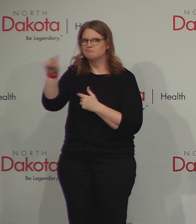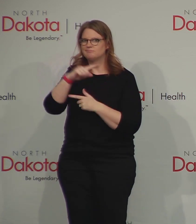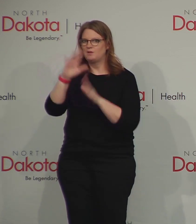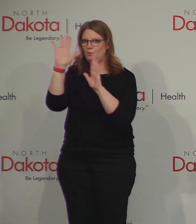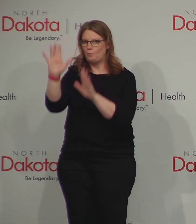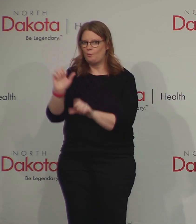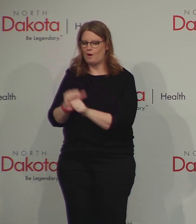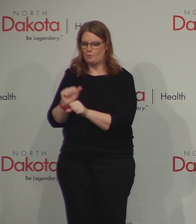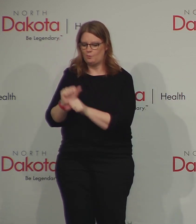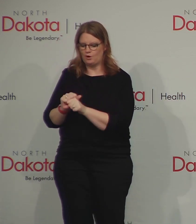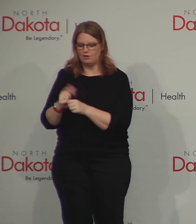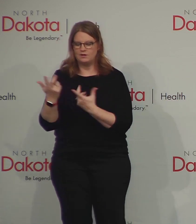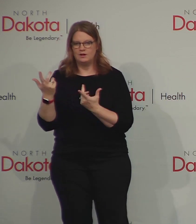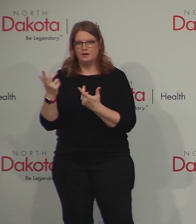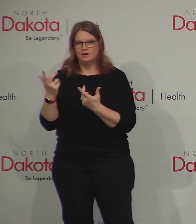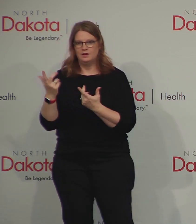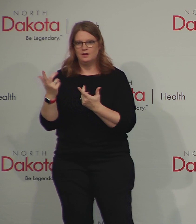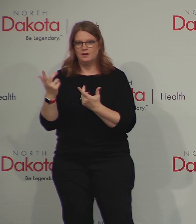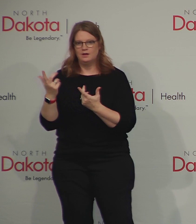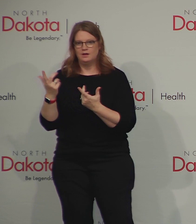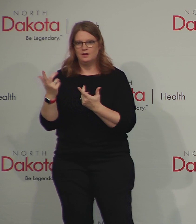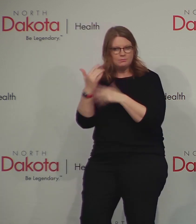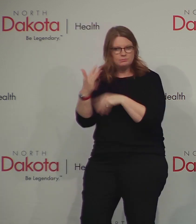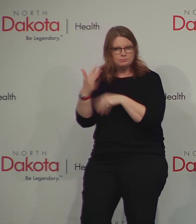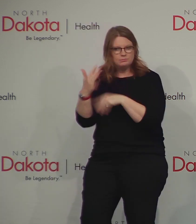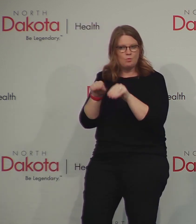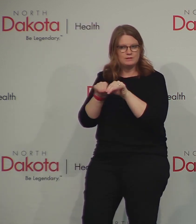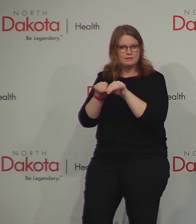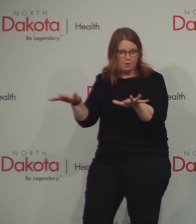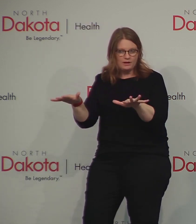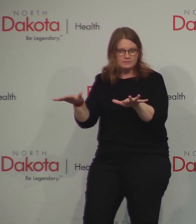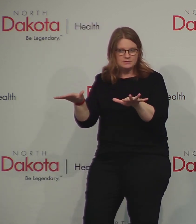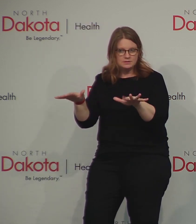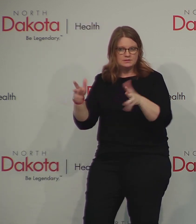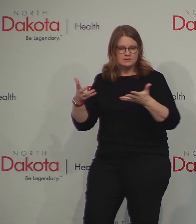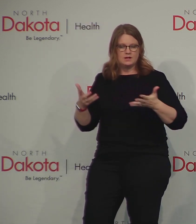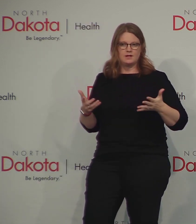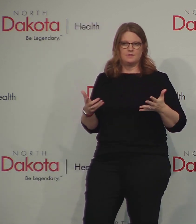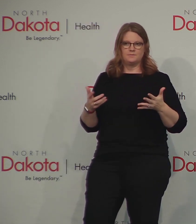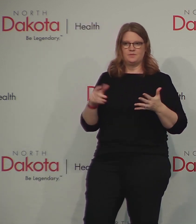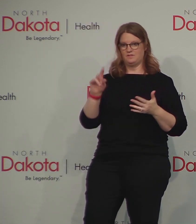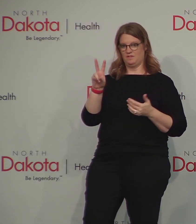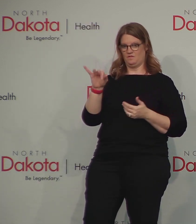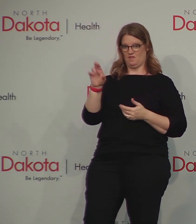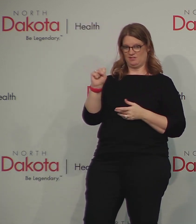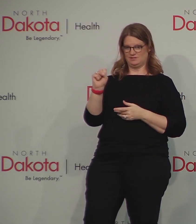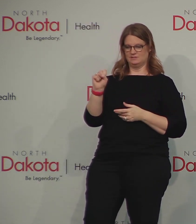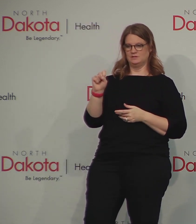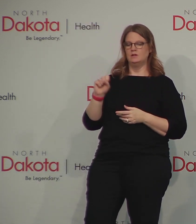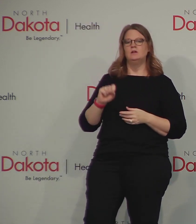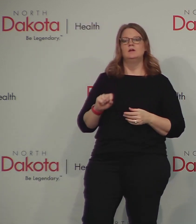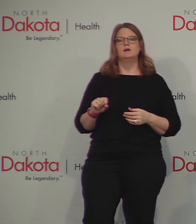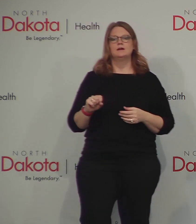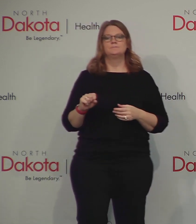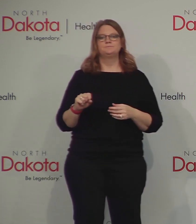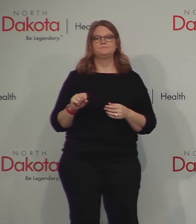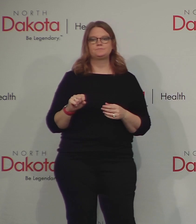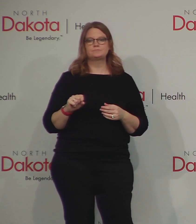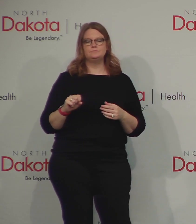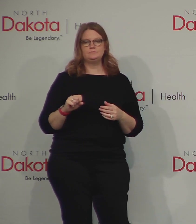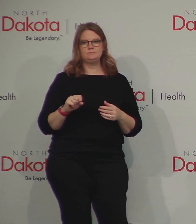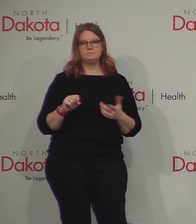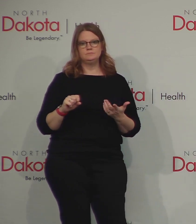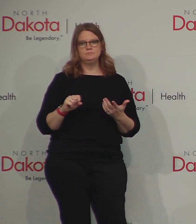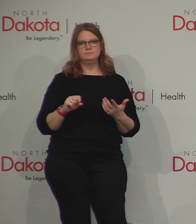doing to help slow the spread of the virus. One of the things that